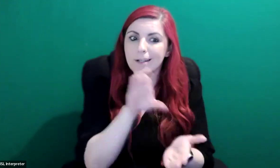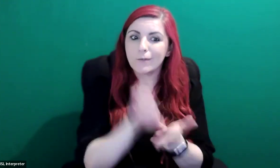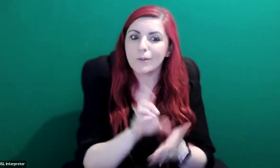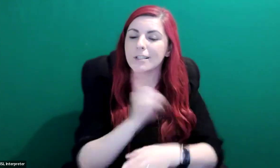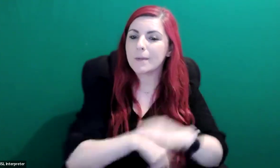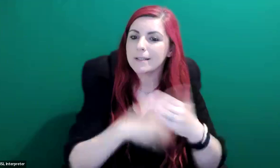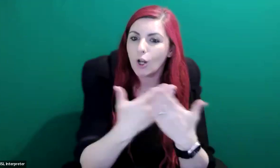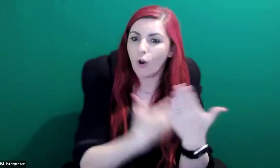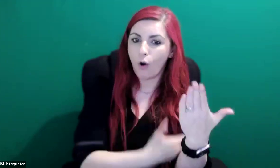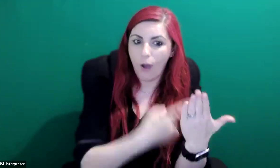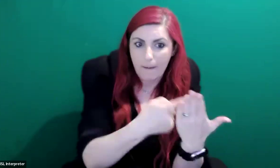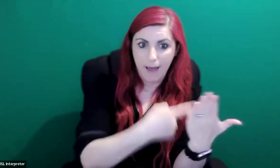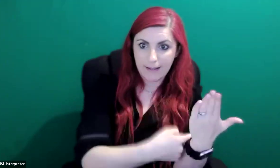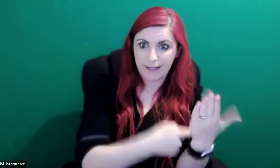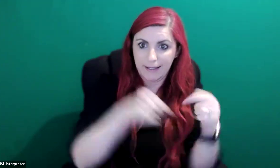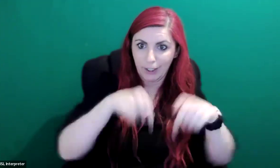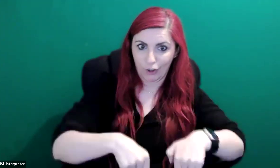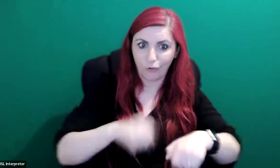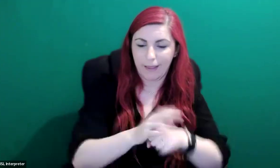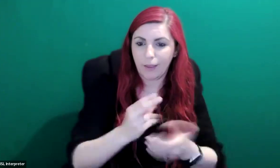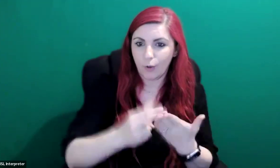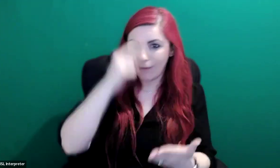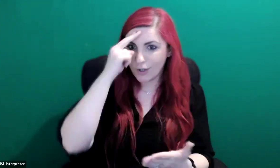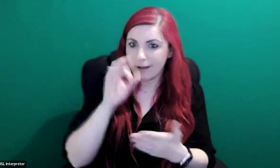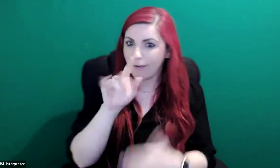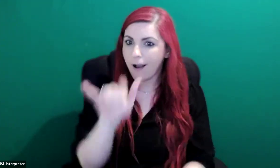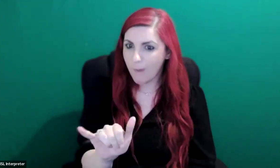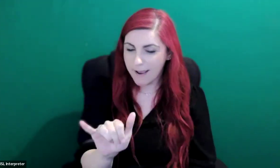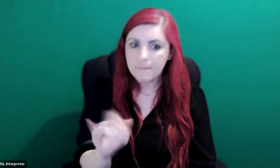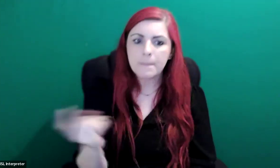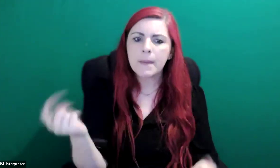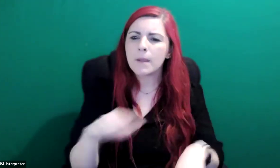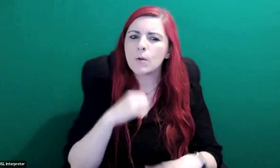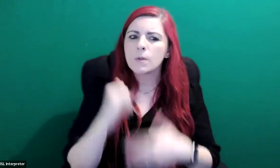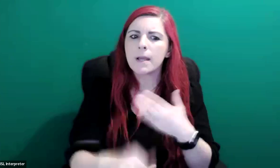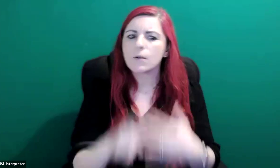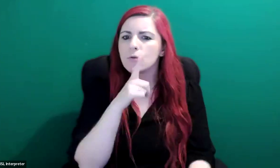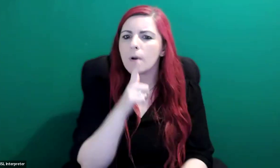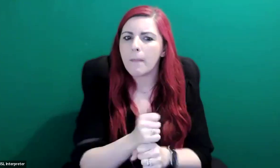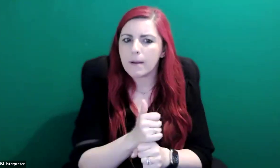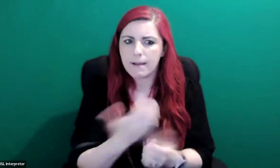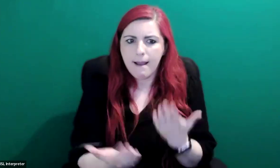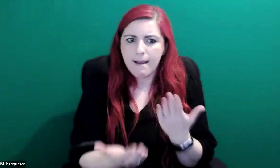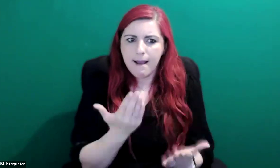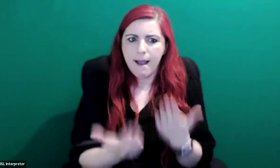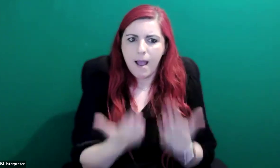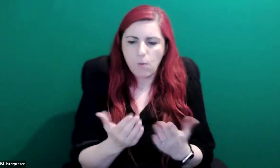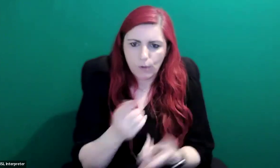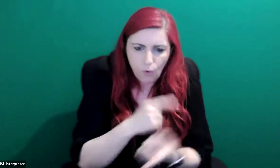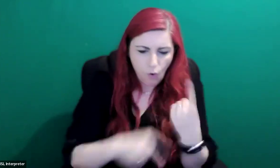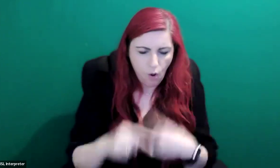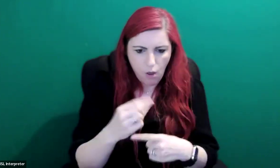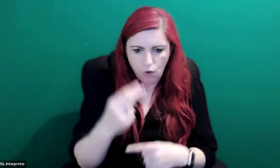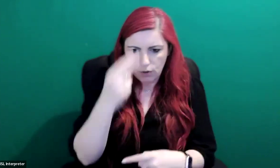and Policy at the University of Galway. And I'm here today to talk about how we can all get ready